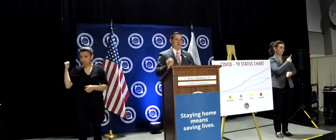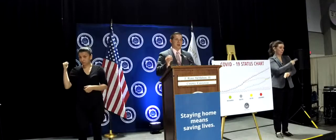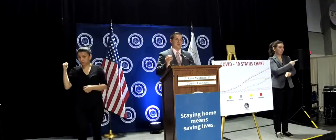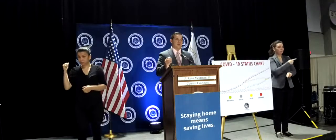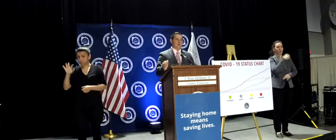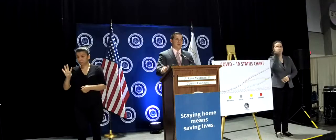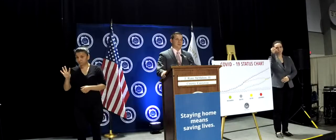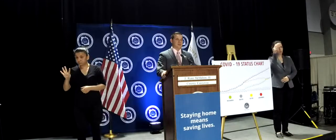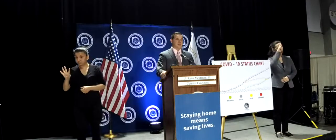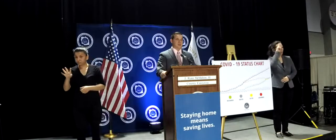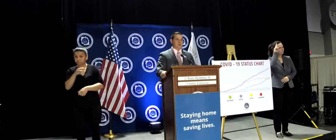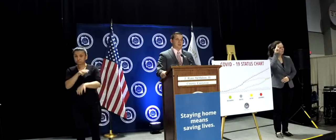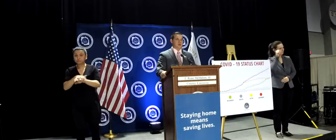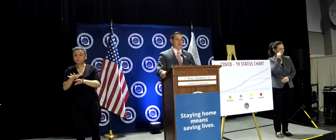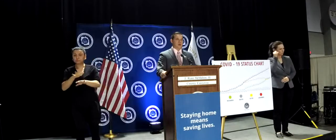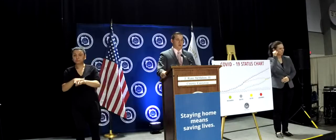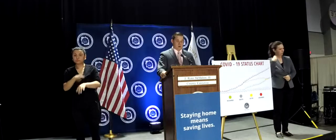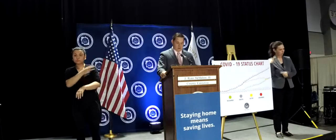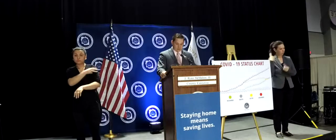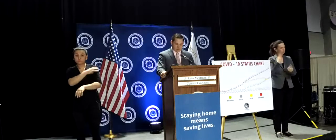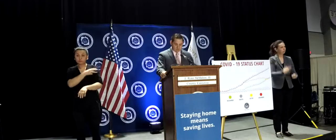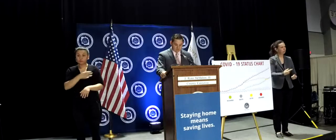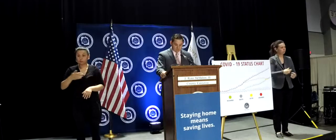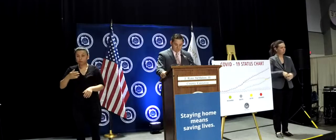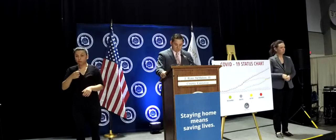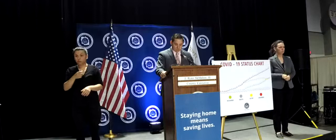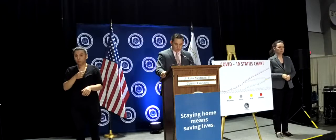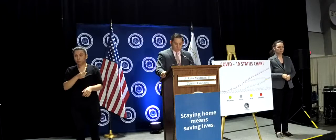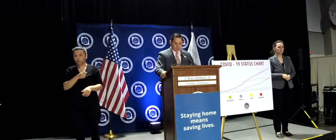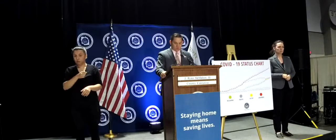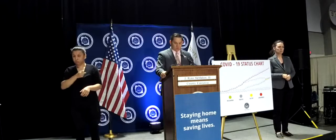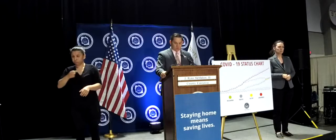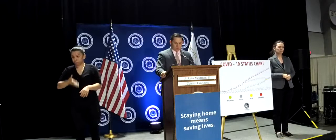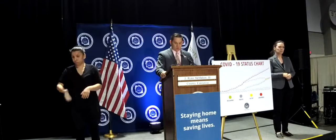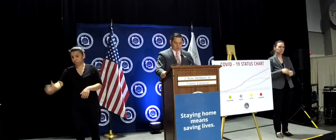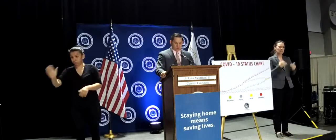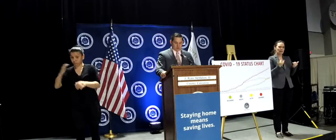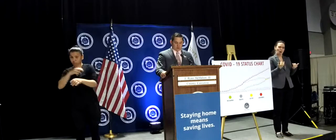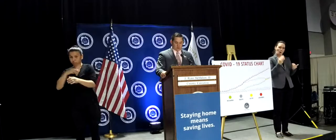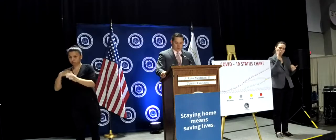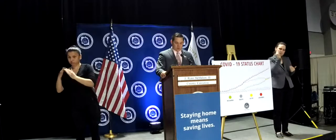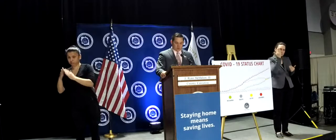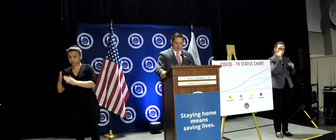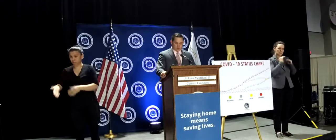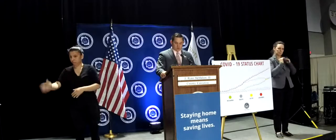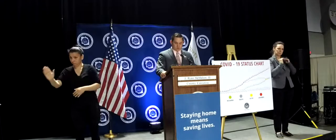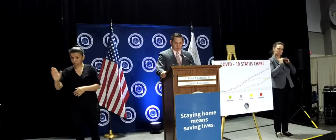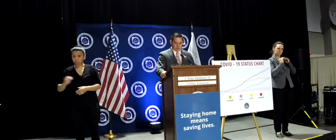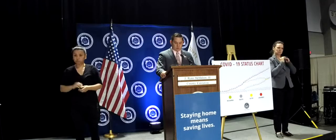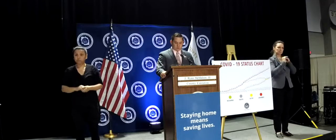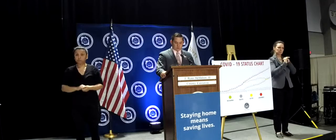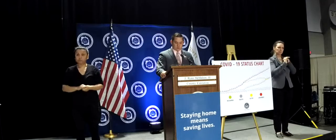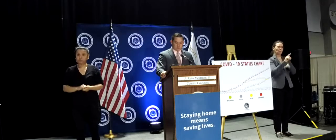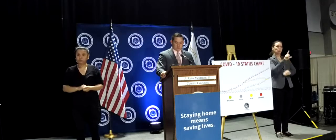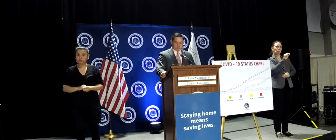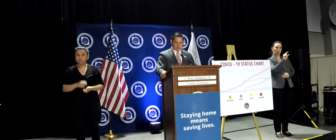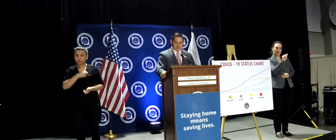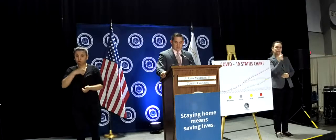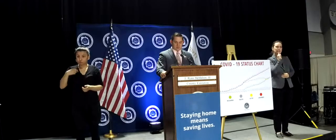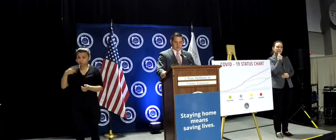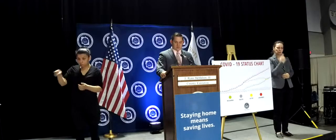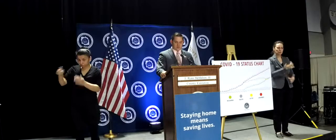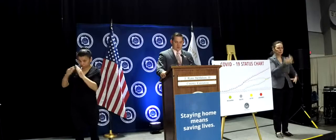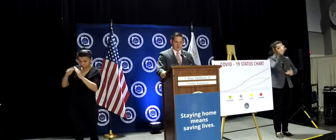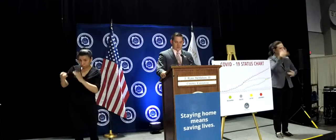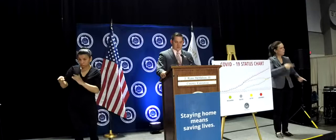standpoint of our active cases, it's right where it has been. We have 20 individuals who are critical. This is representing